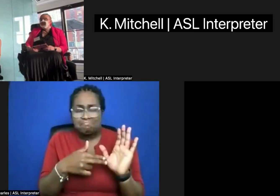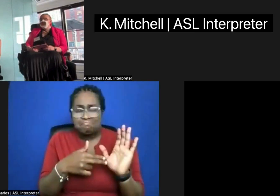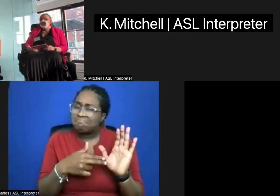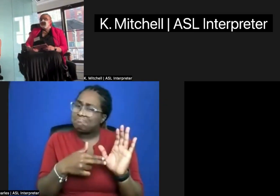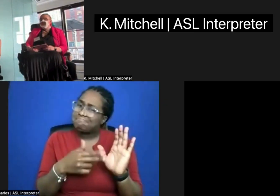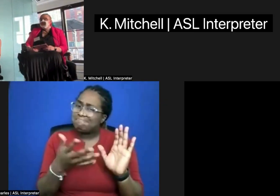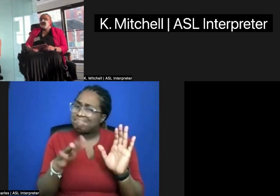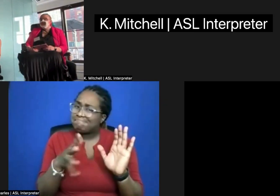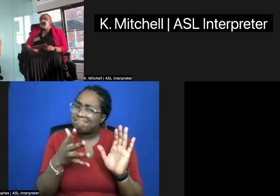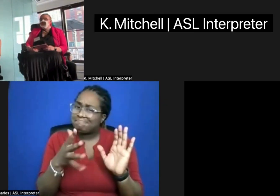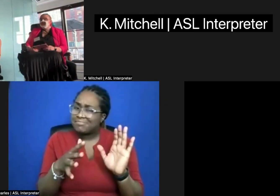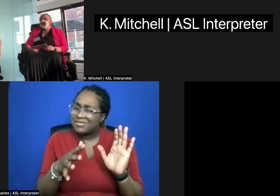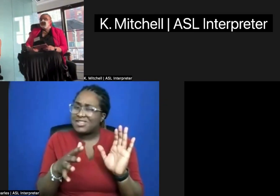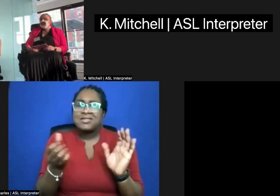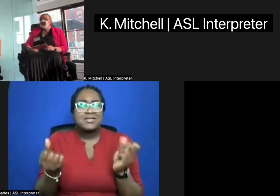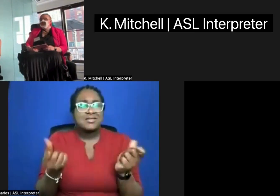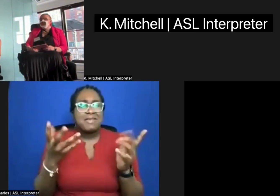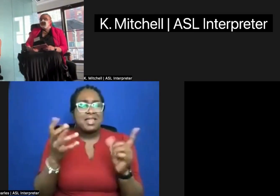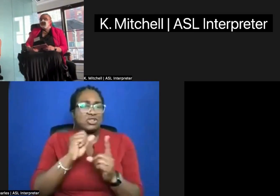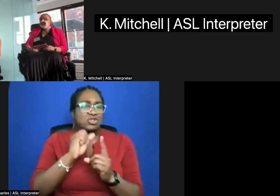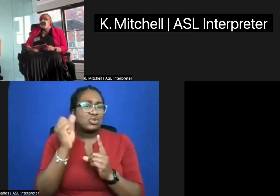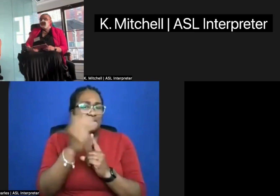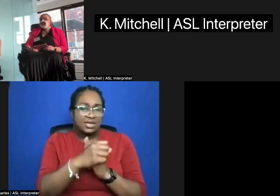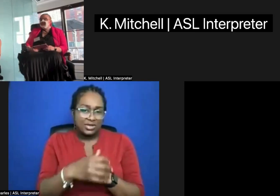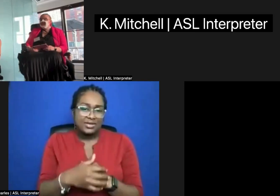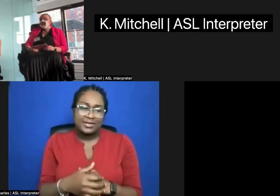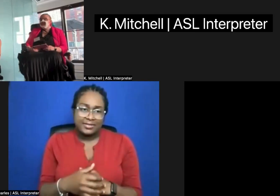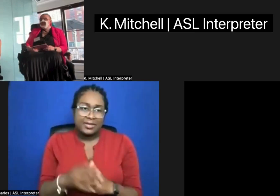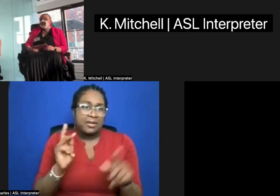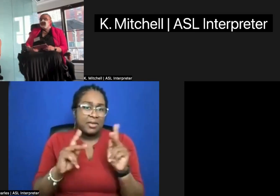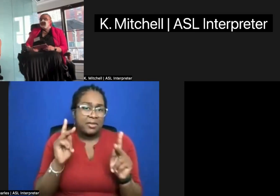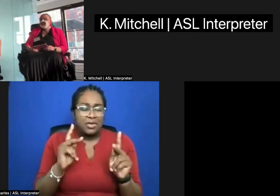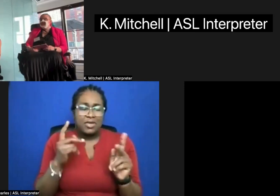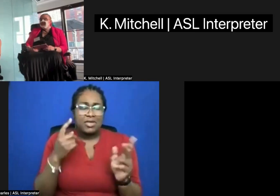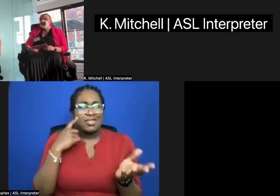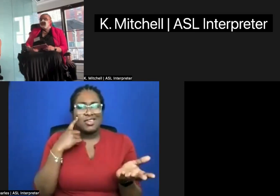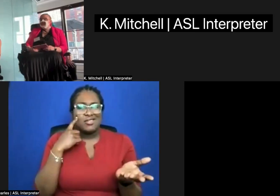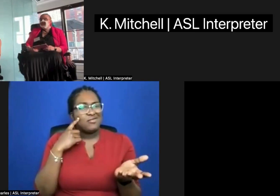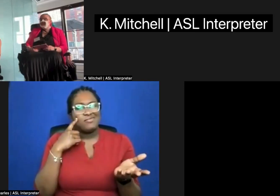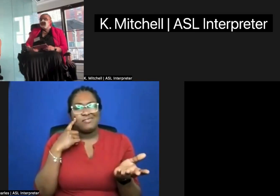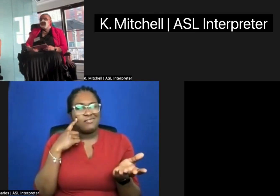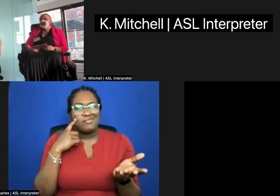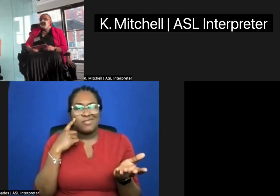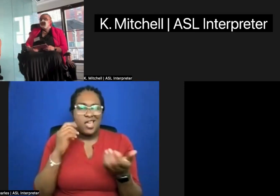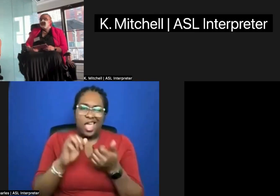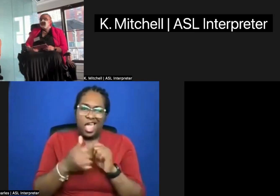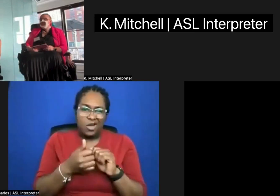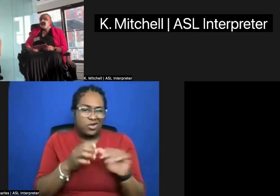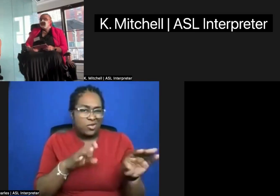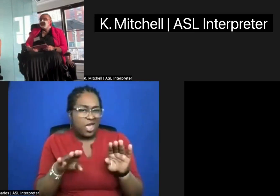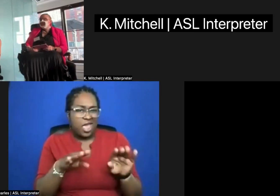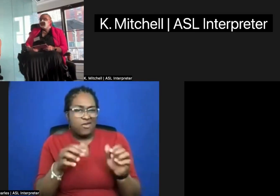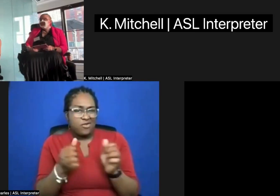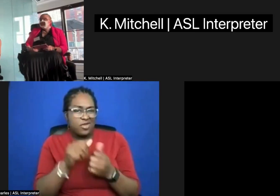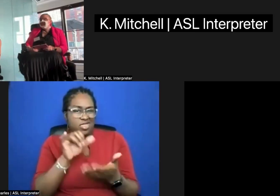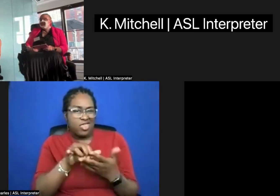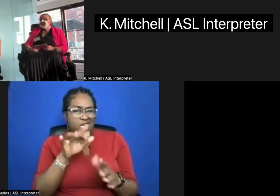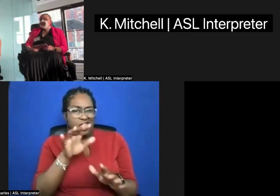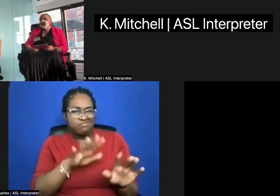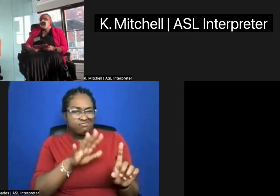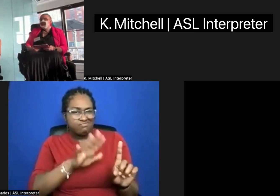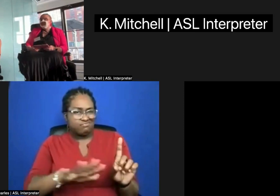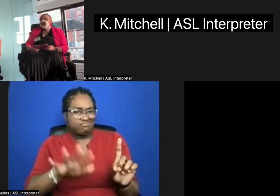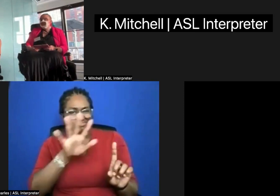there's a lot of situations like that where people fear also, how am I going to be treated? Absolutely. Am I going to get that